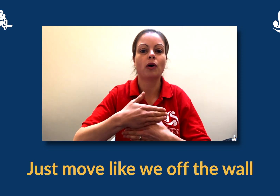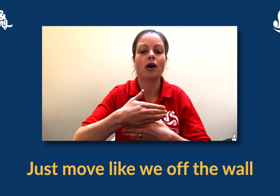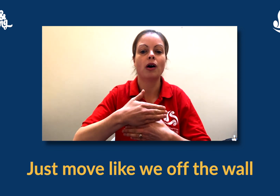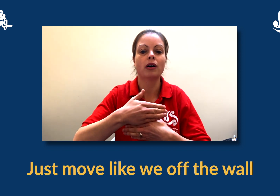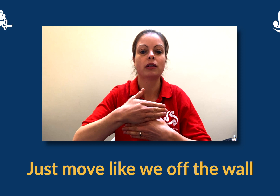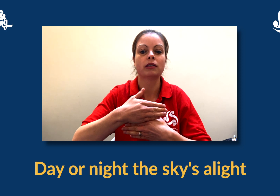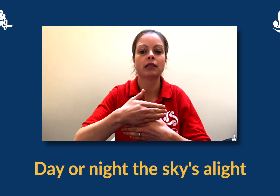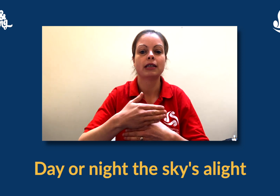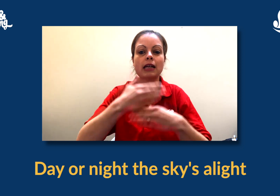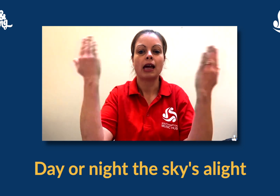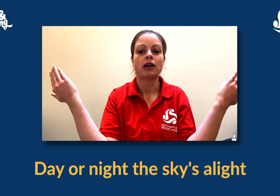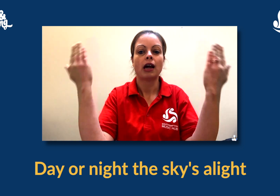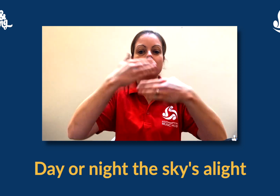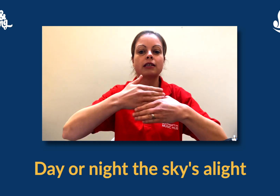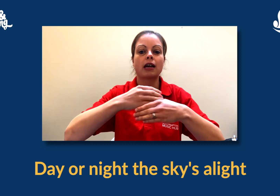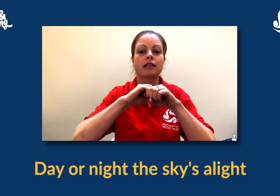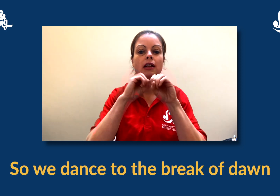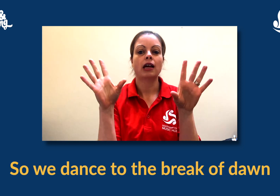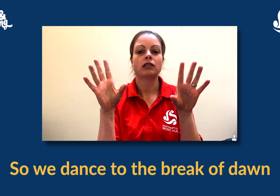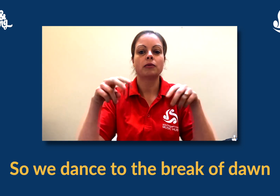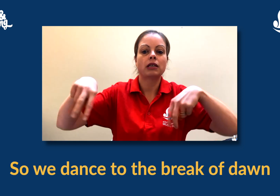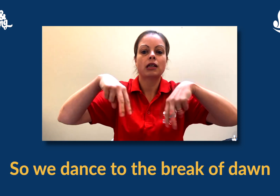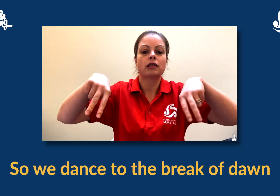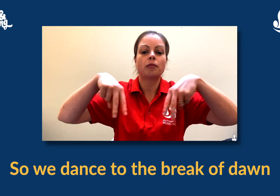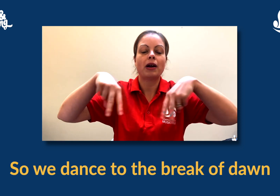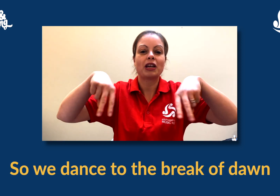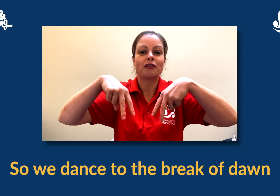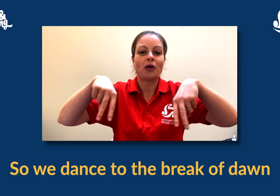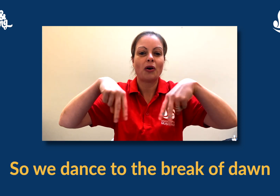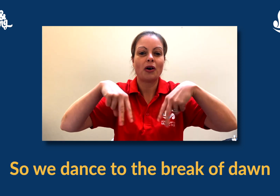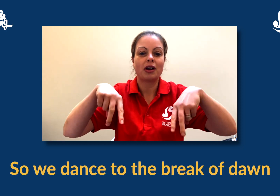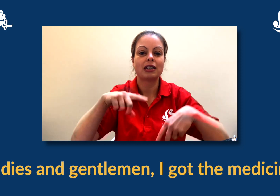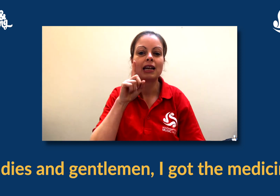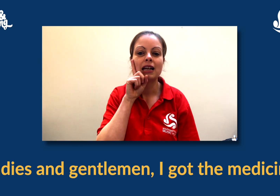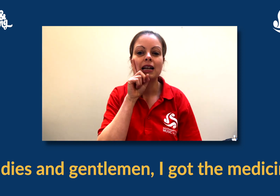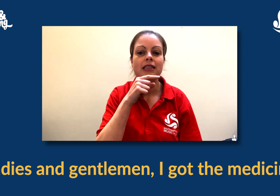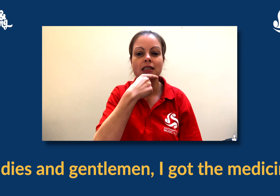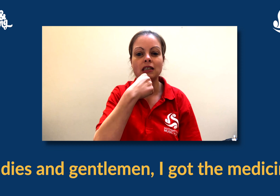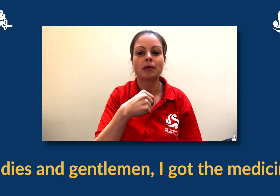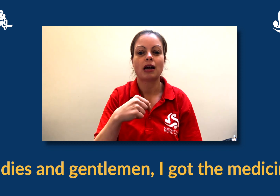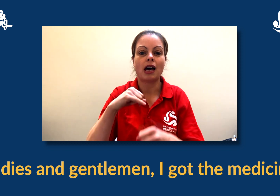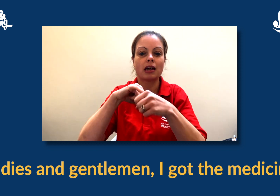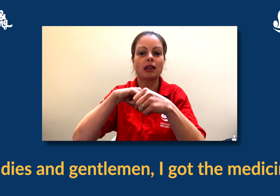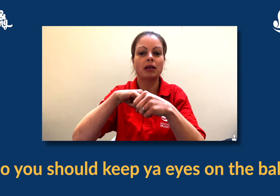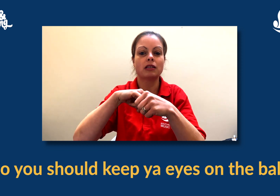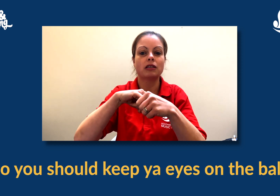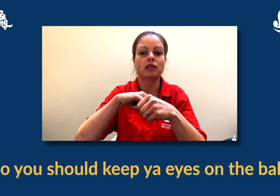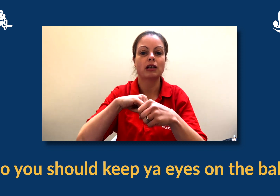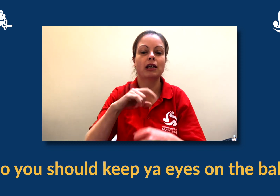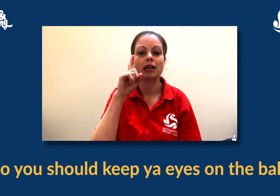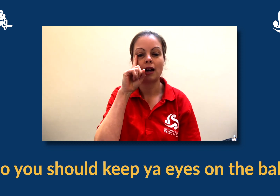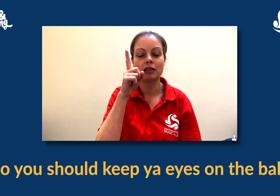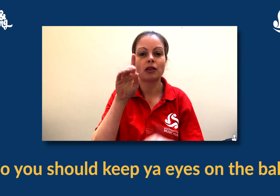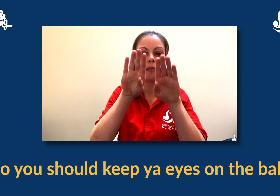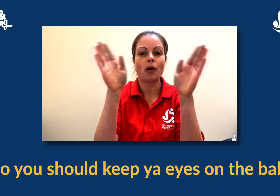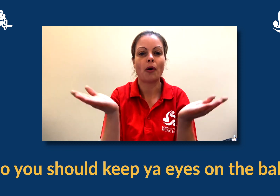the wall. Day or night, sky's the light, so we dance to the breakdown. Ladies and gentlemen, I got the medicine, so you